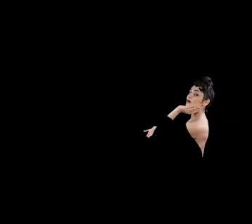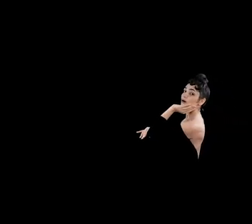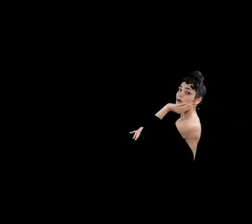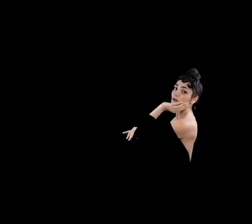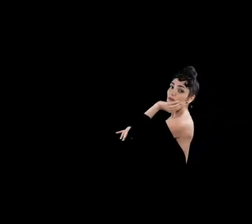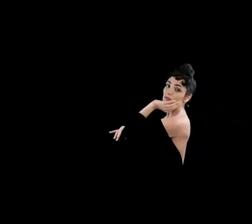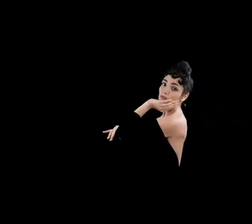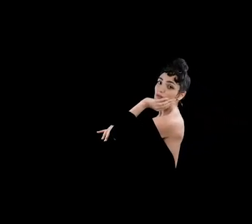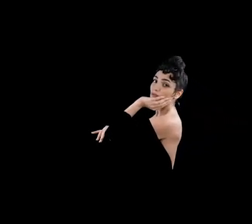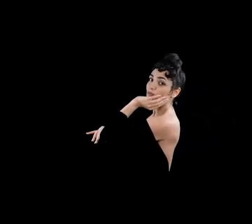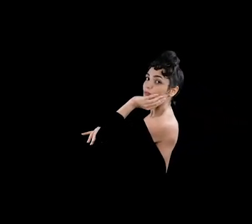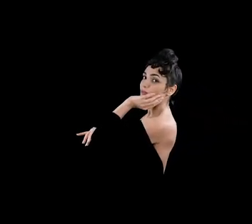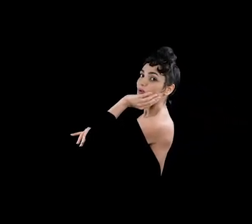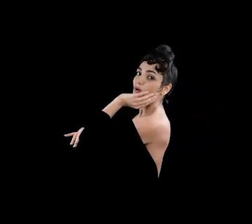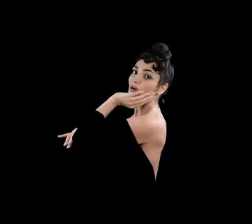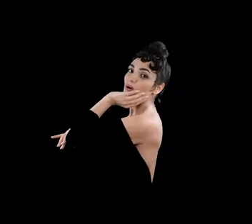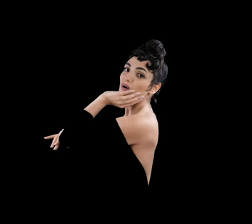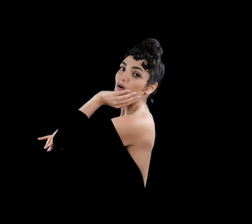Oh boy,